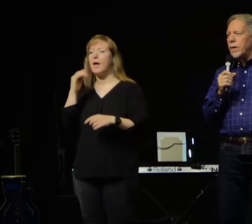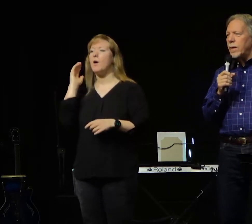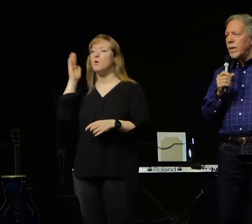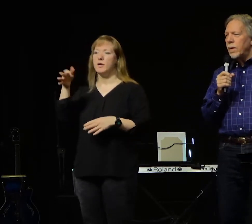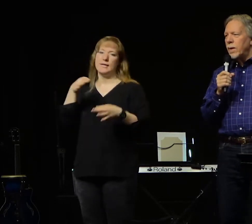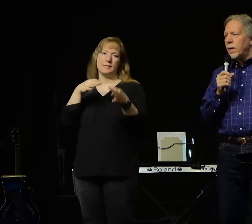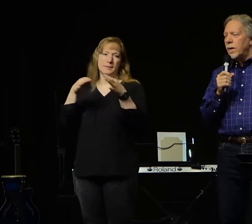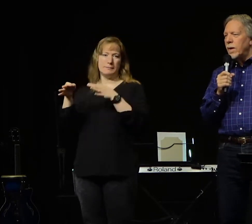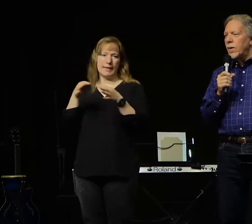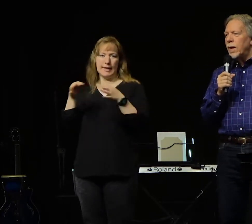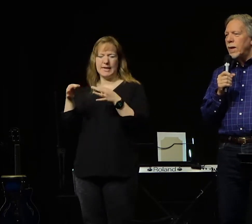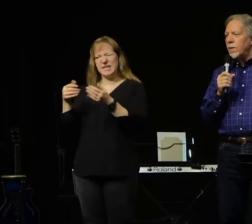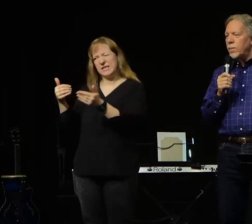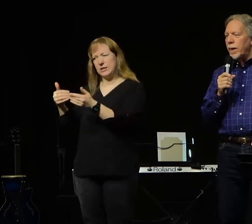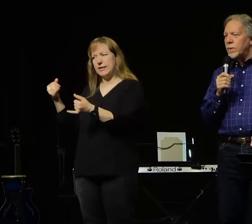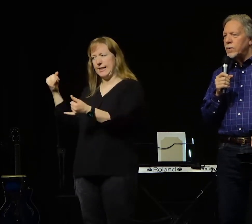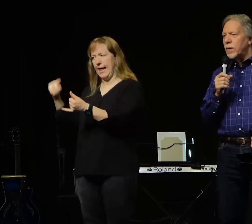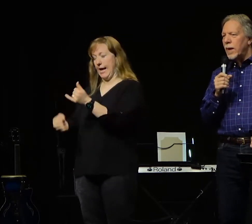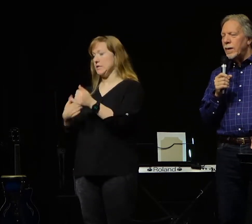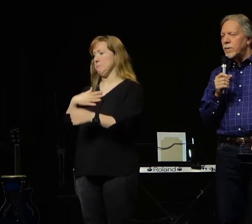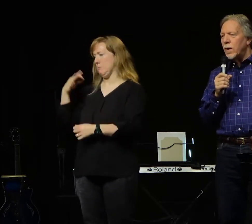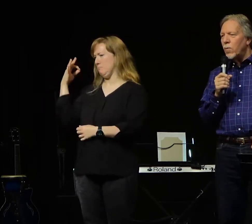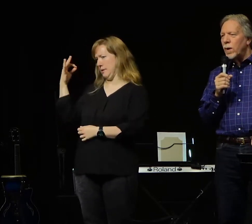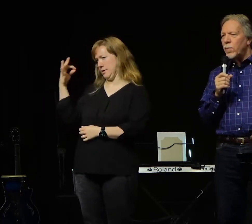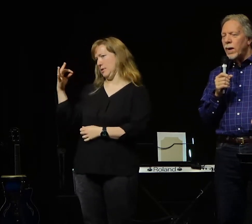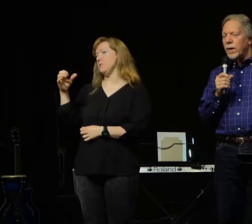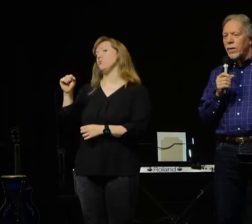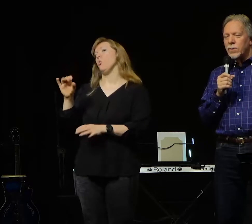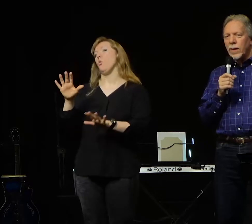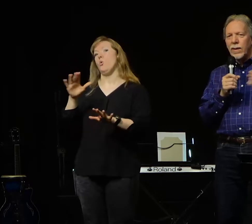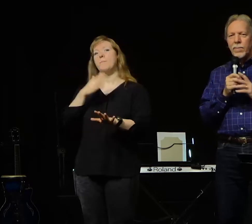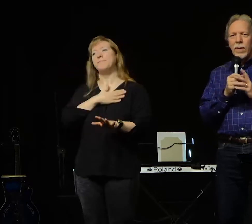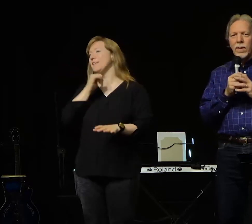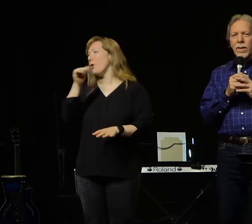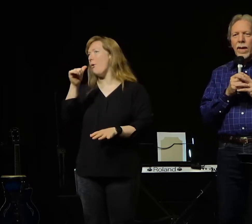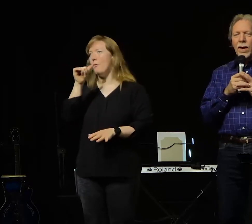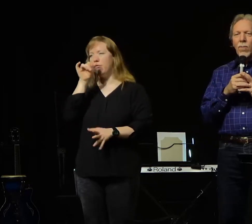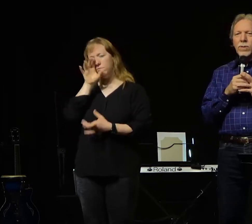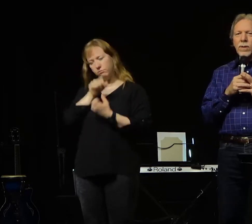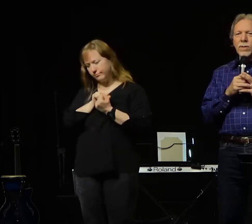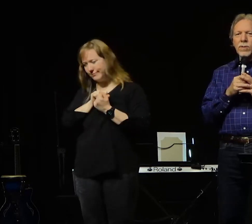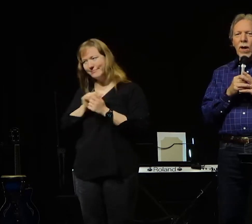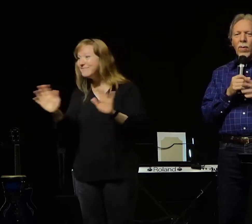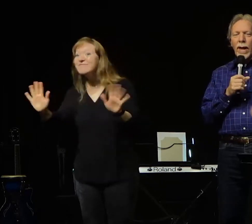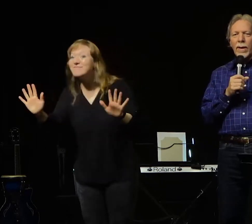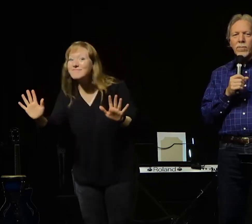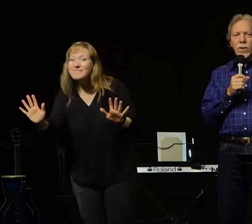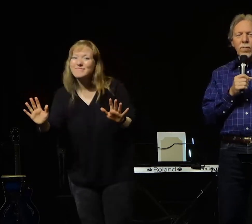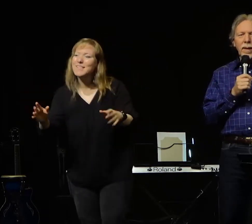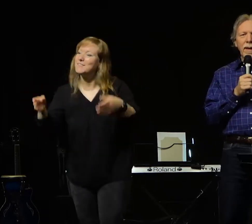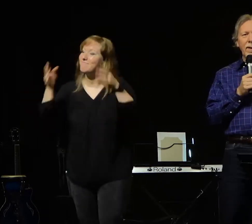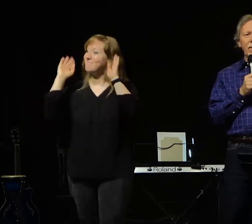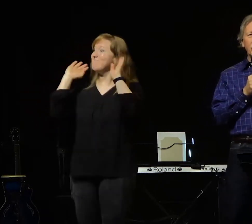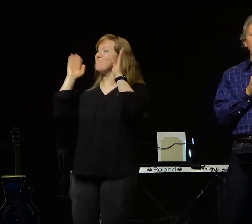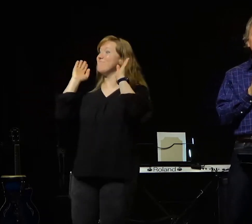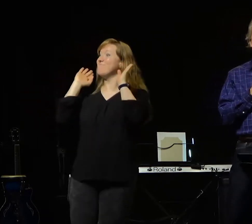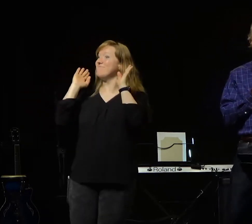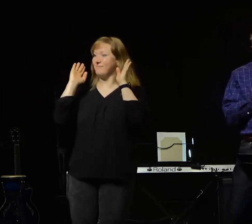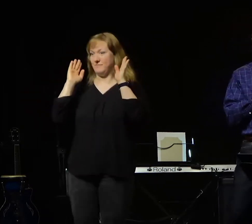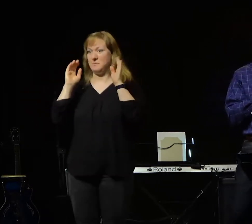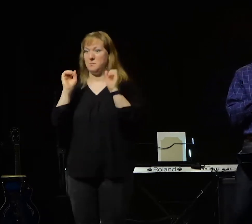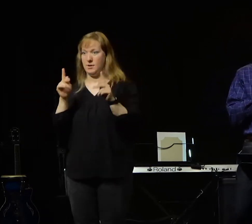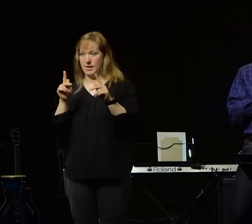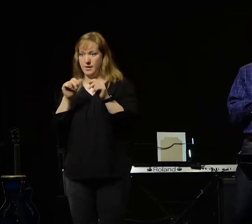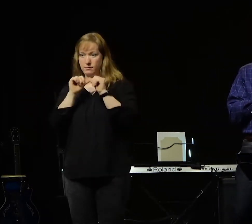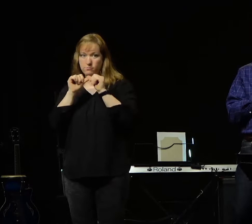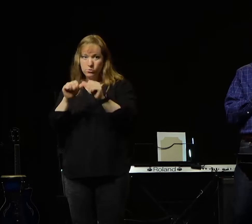the near the end of the message today. So I don't want anybody to go to sleep. I don't want you to zone out, tune me out. I want you to stay with